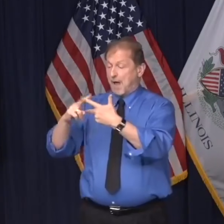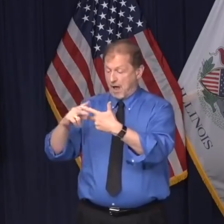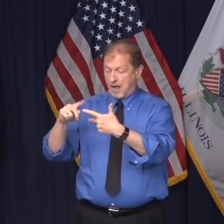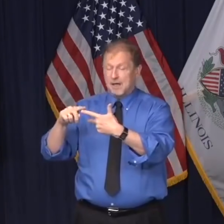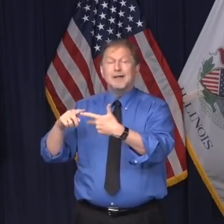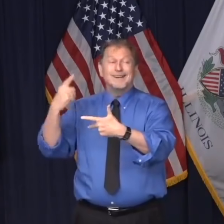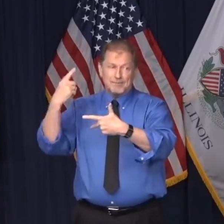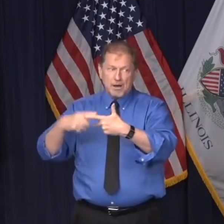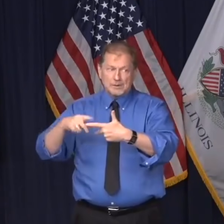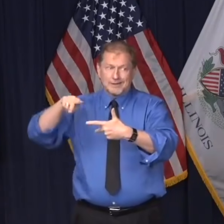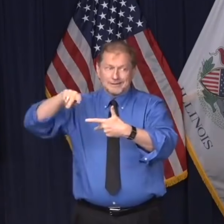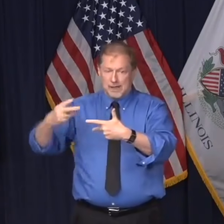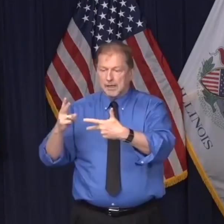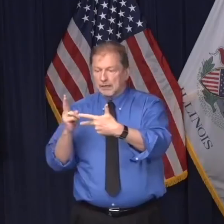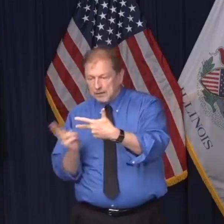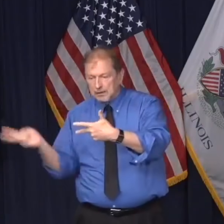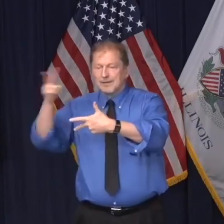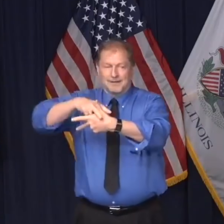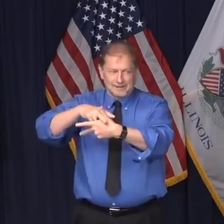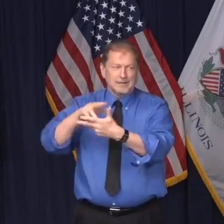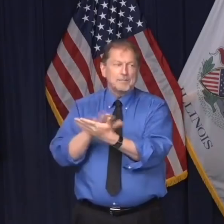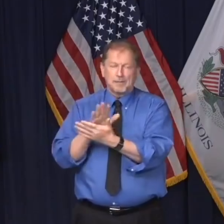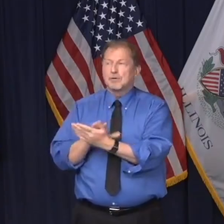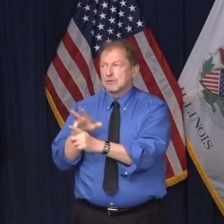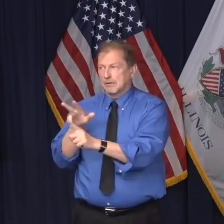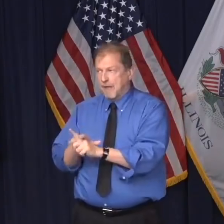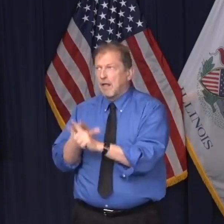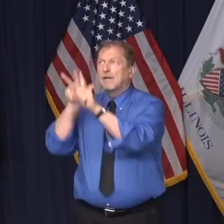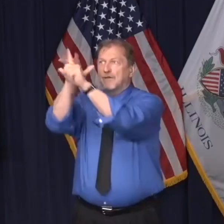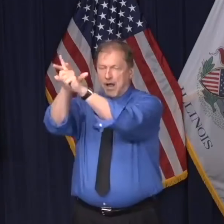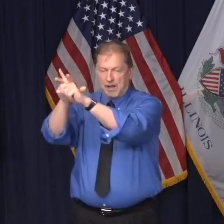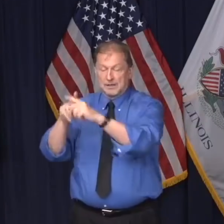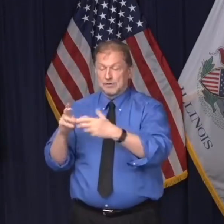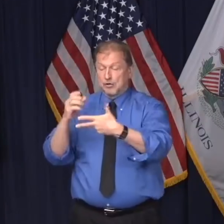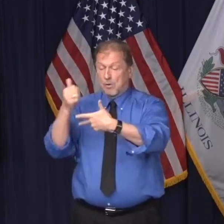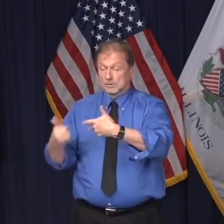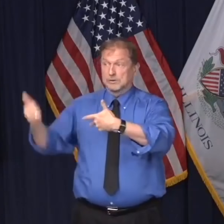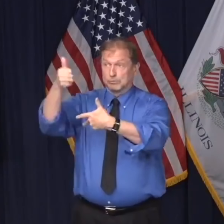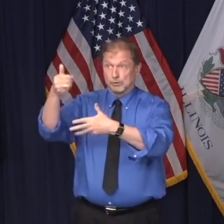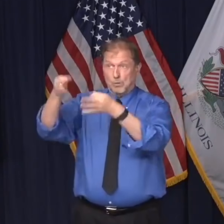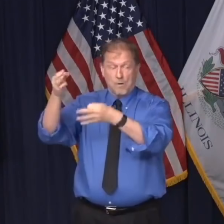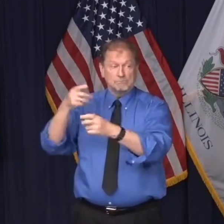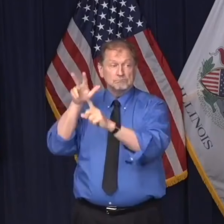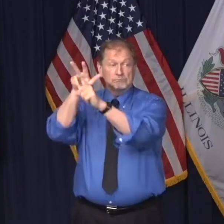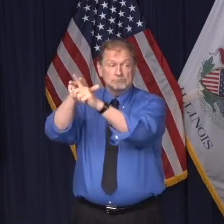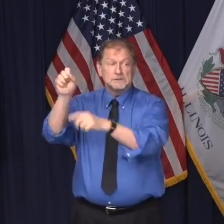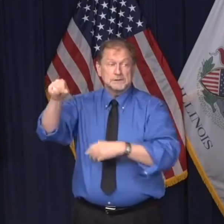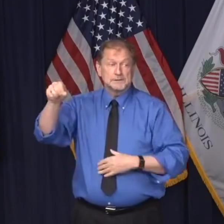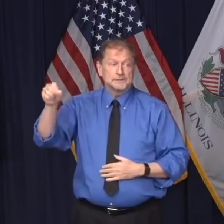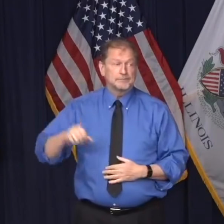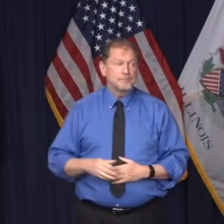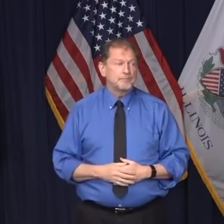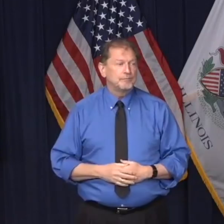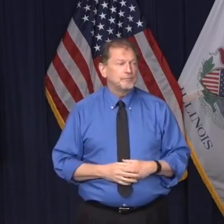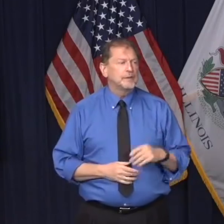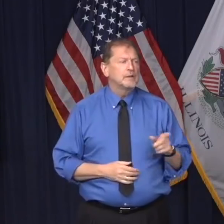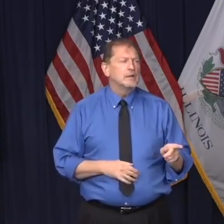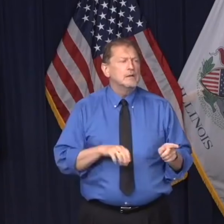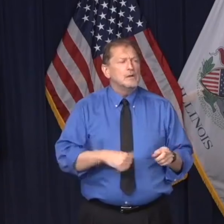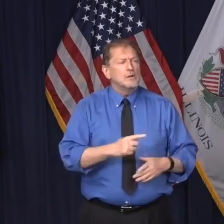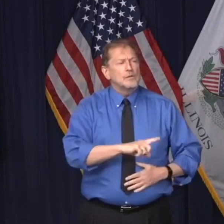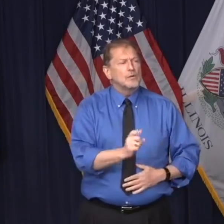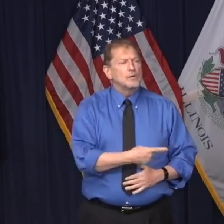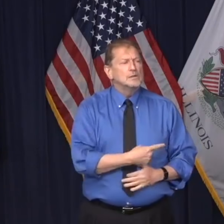simultaneously or moments after filing for leave to take it to the Supreme Court. Okay, here's a question from downstate Mark Maxwell of